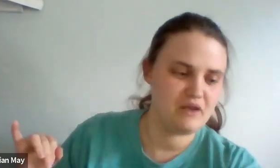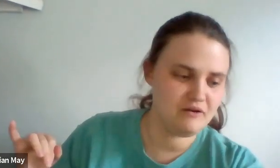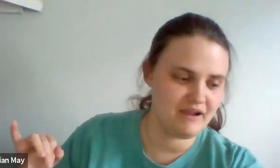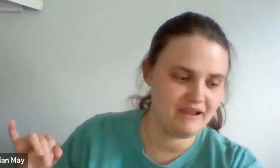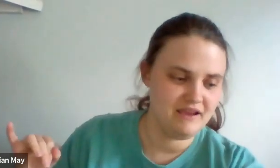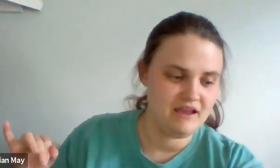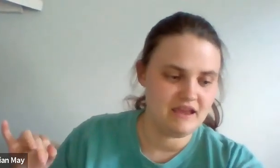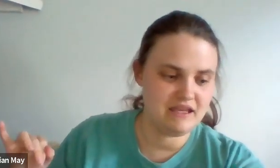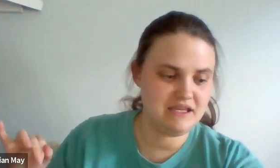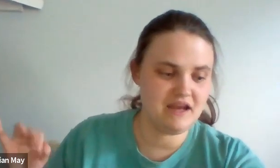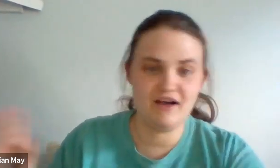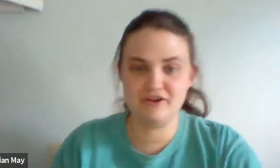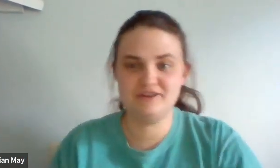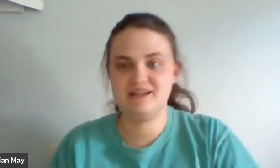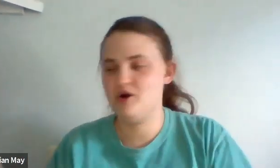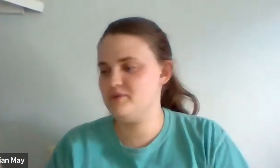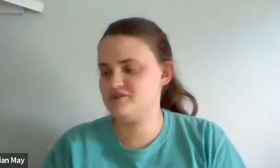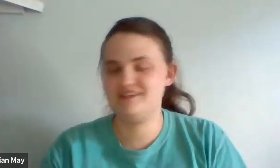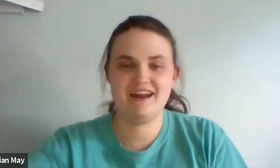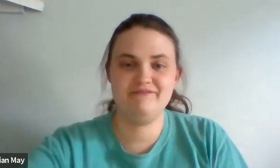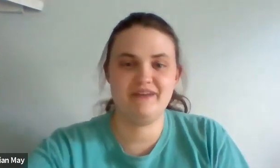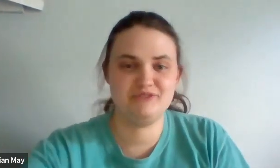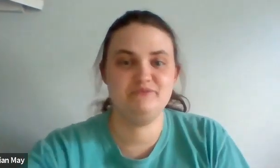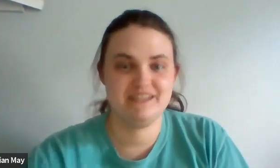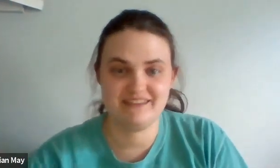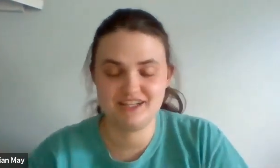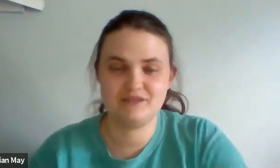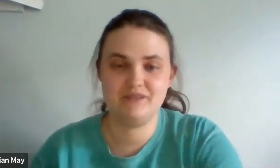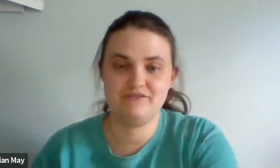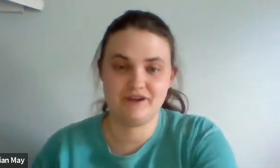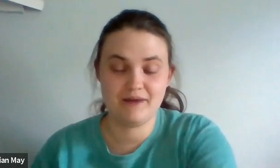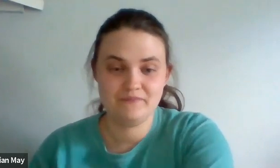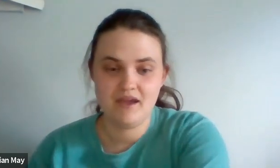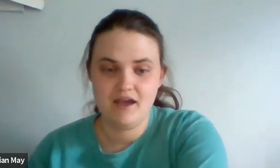All right. Any others? I'm hoping there's none that were super easy that I just completely forgot.